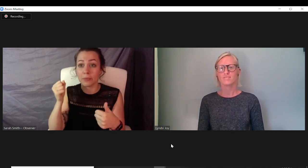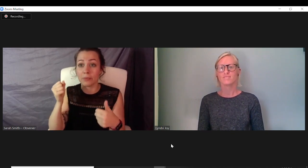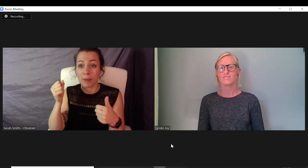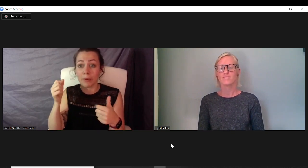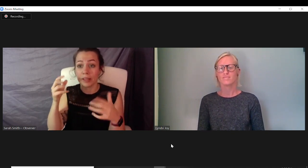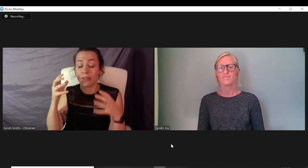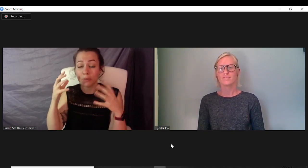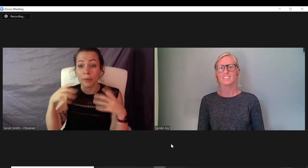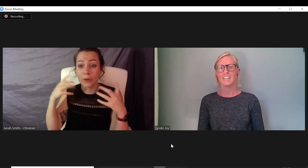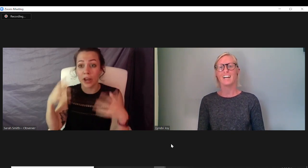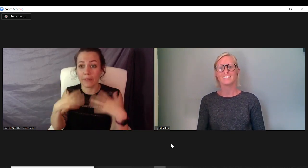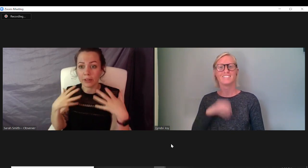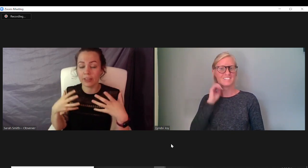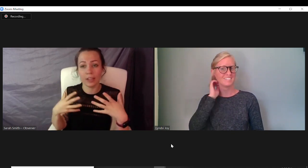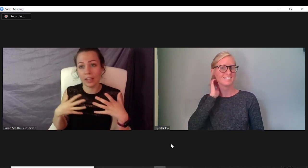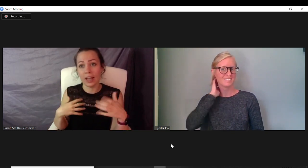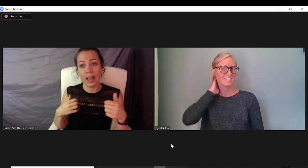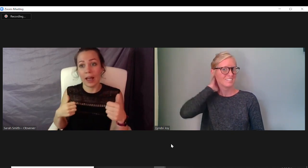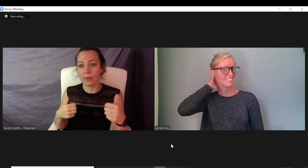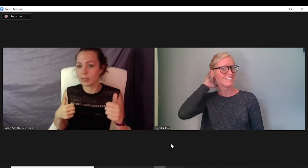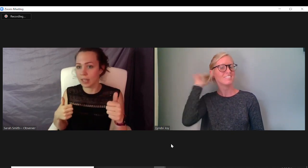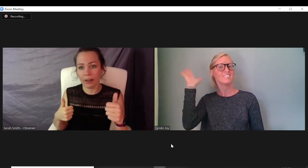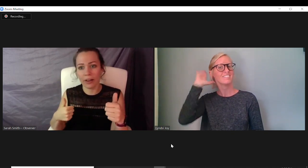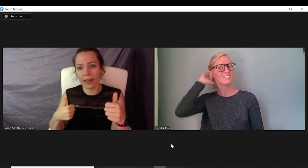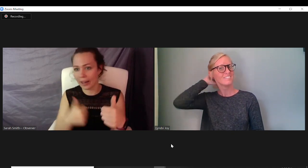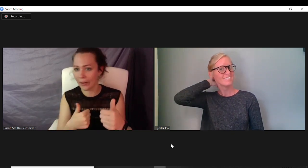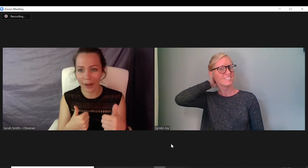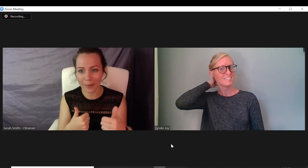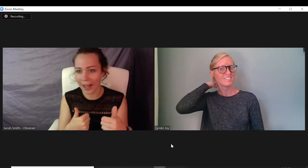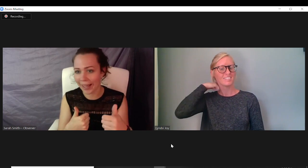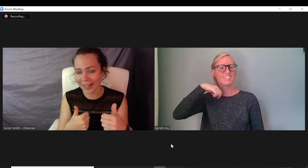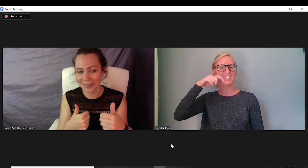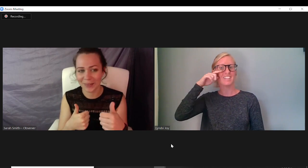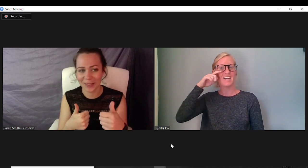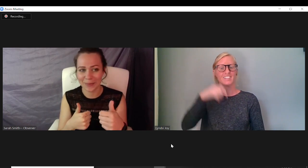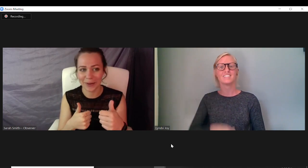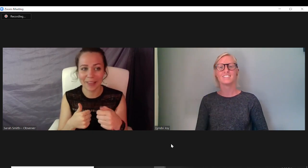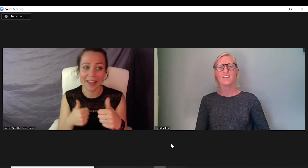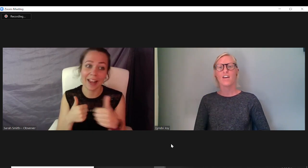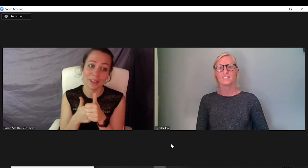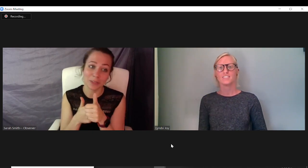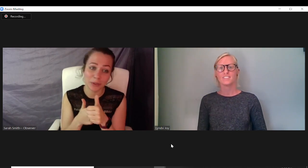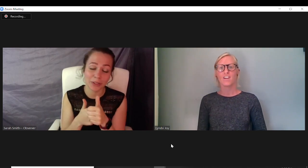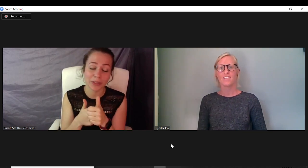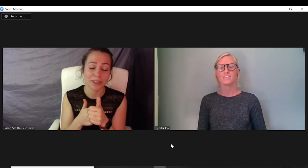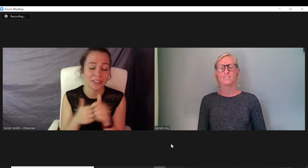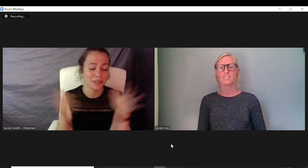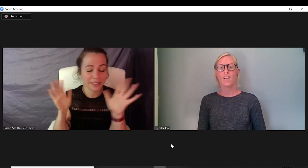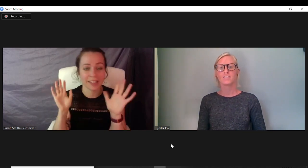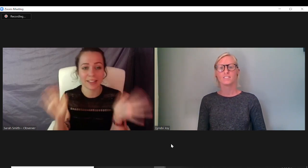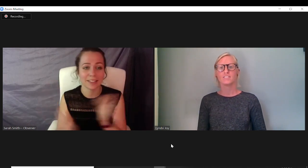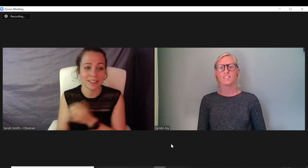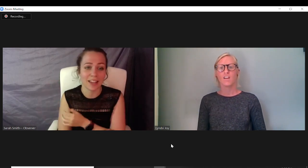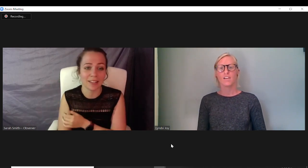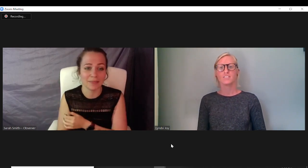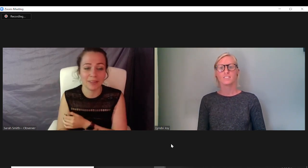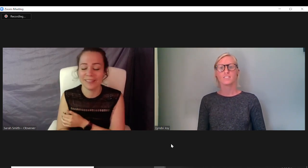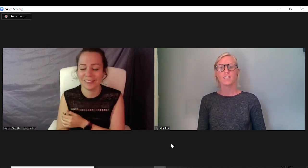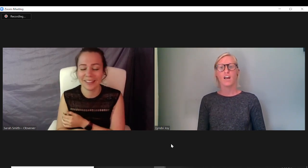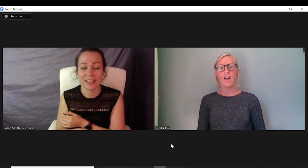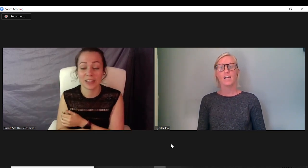actively remember everything. I was like, oh, I gotta go up. I can't do it anymore. And I got too close, and it was like, this is